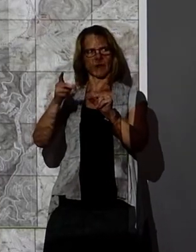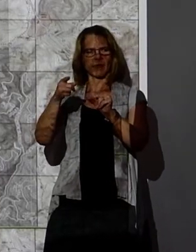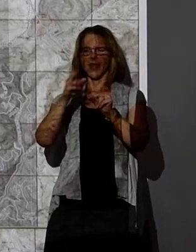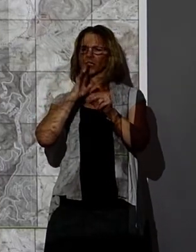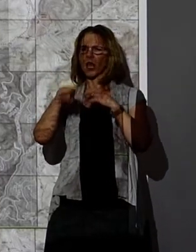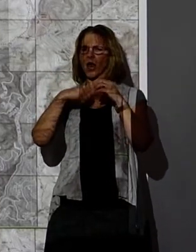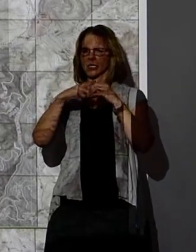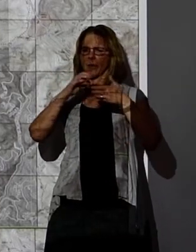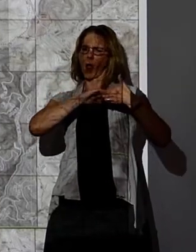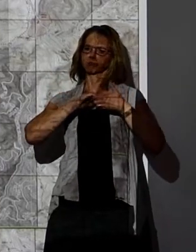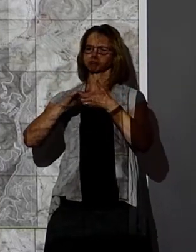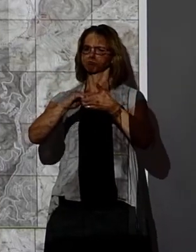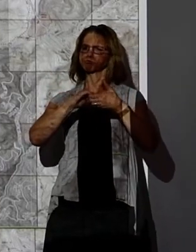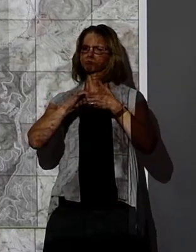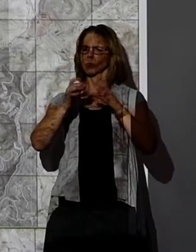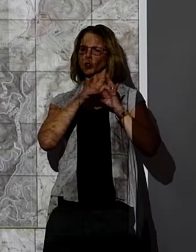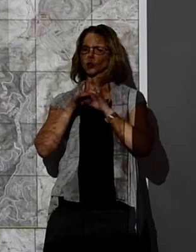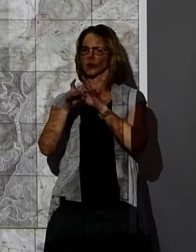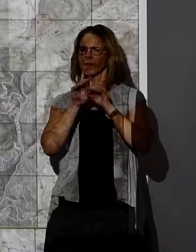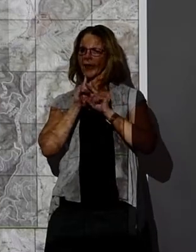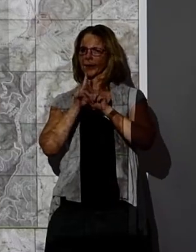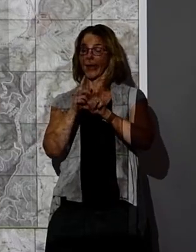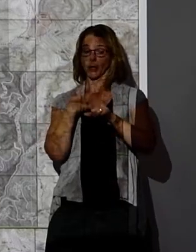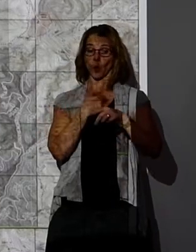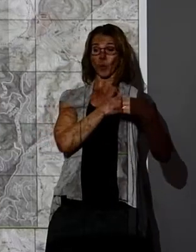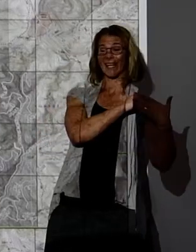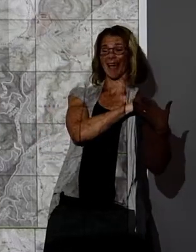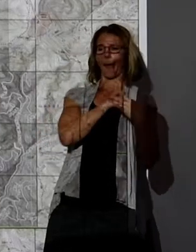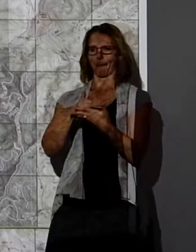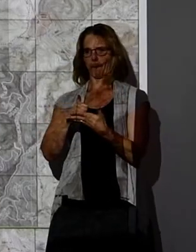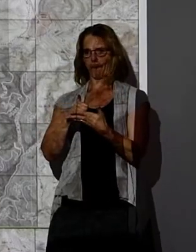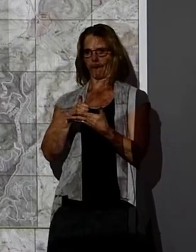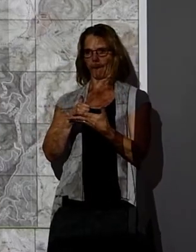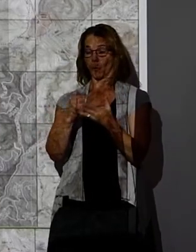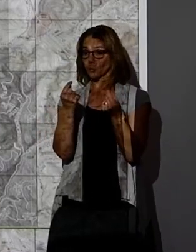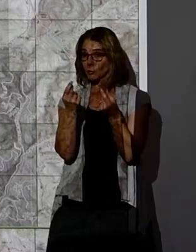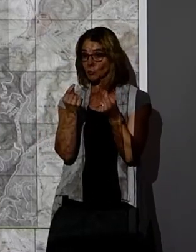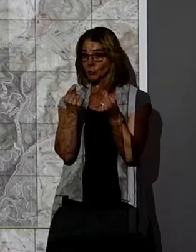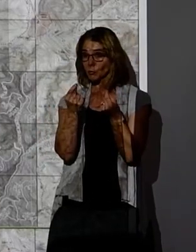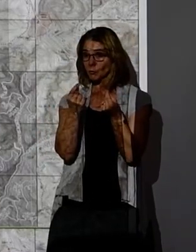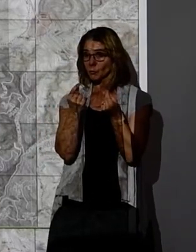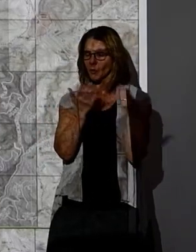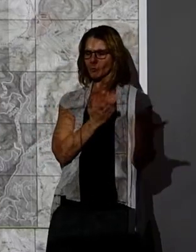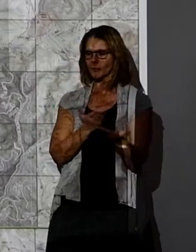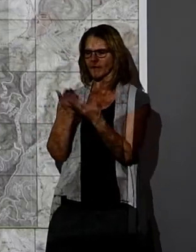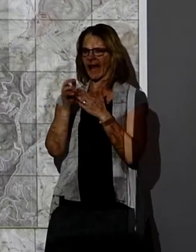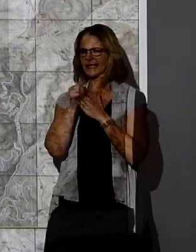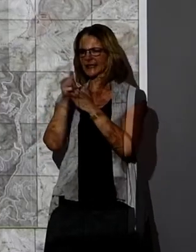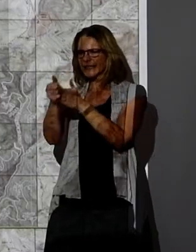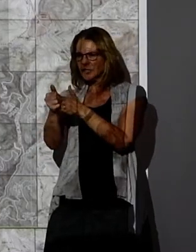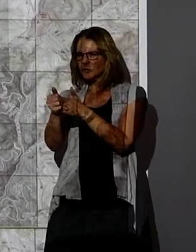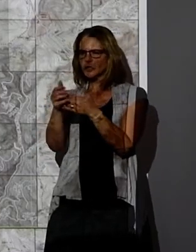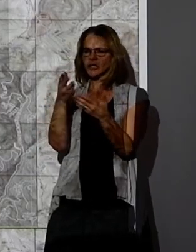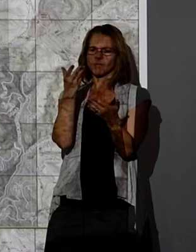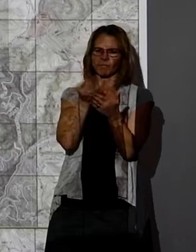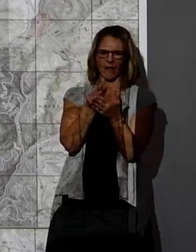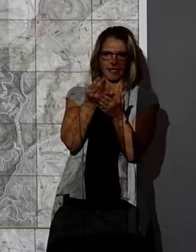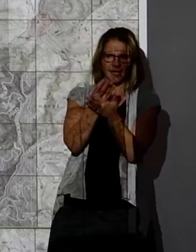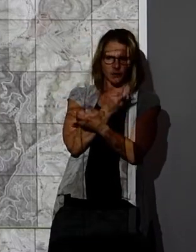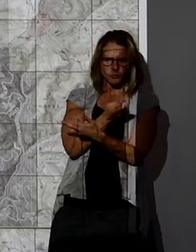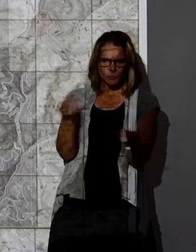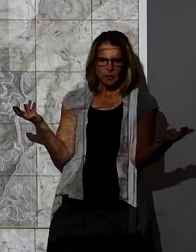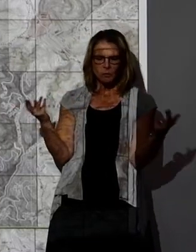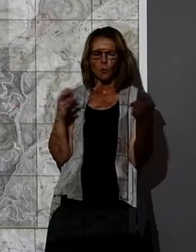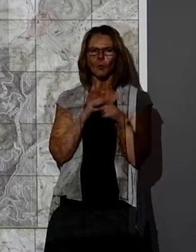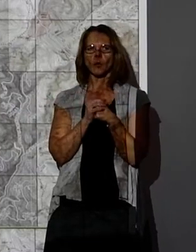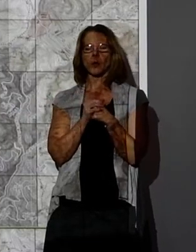here to assist the county, and we assist them by providing leadership, financial, resources,